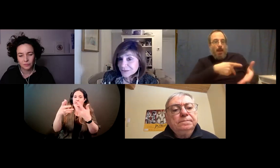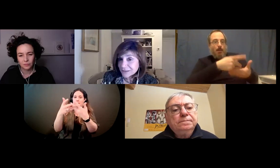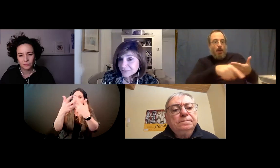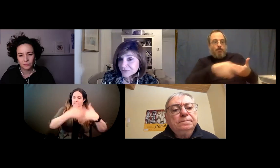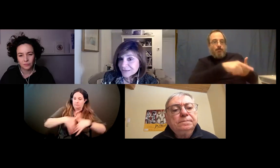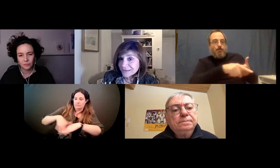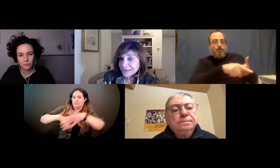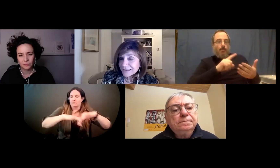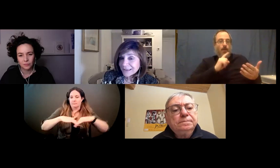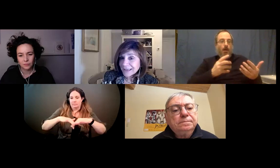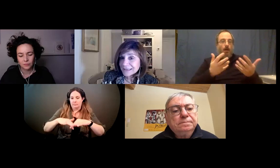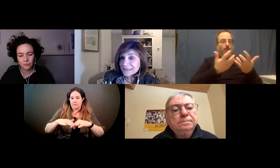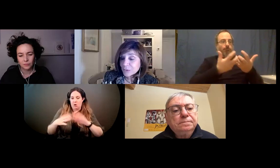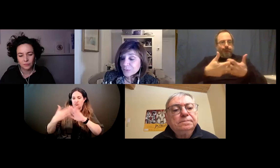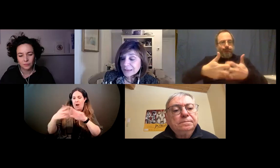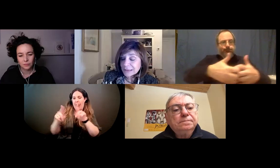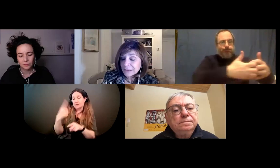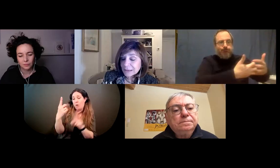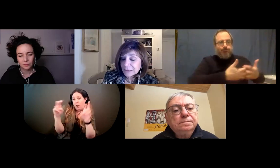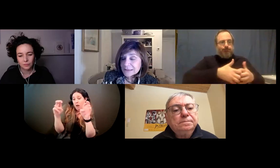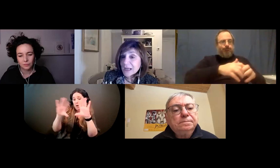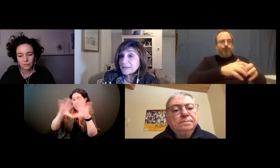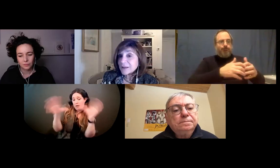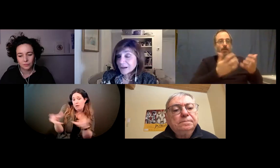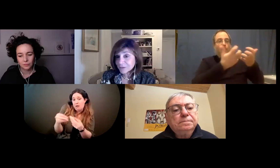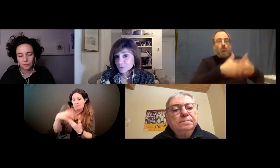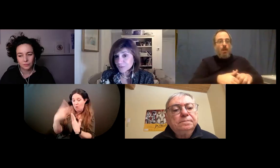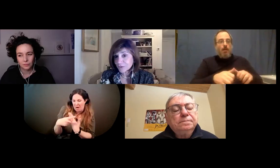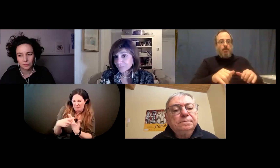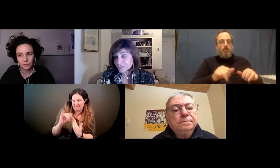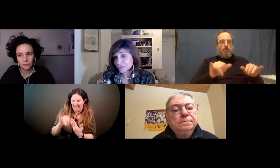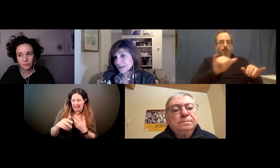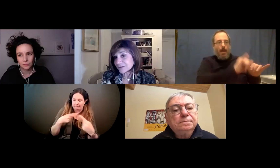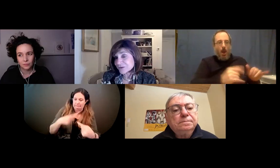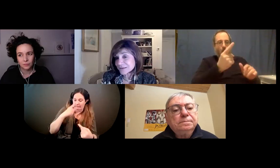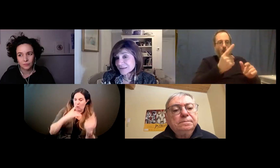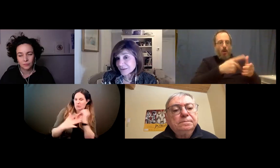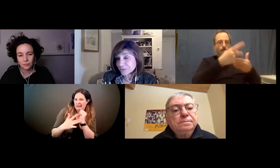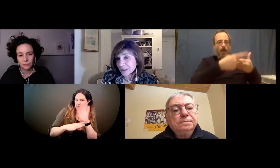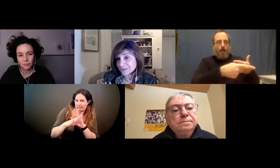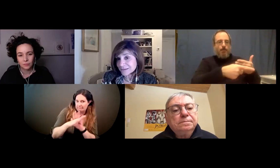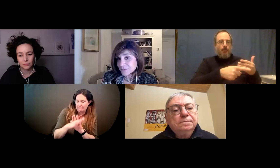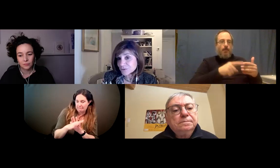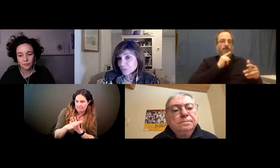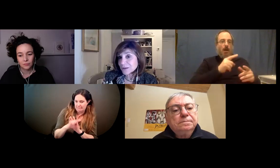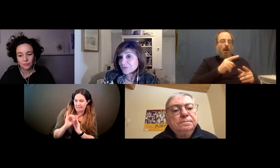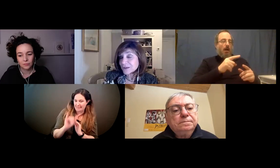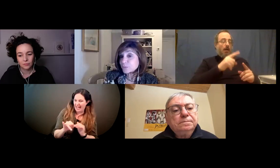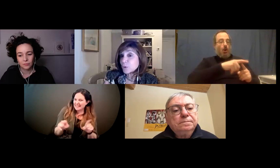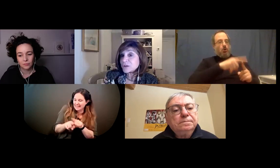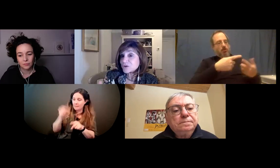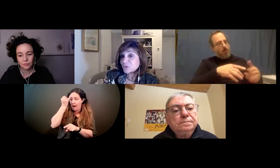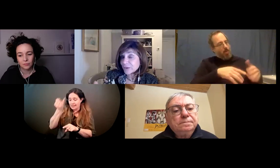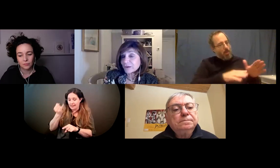artificial intelligence. And so the dialogue between artificial intelligence and psychoanalysis, which is what I